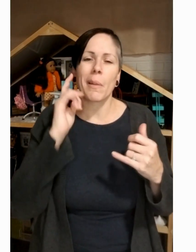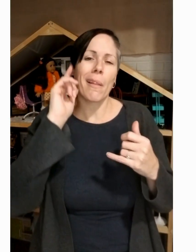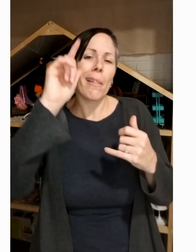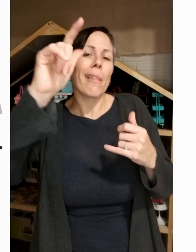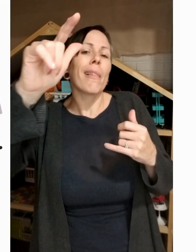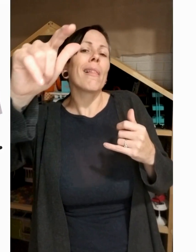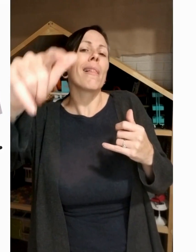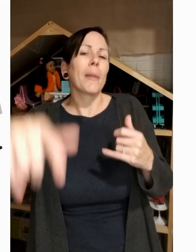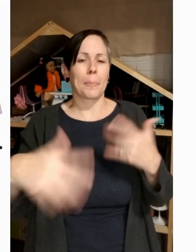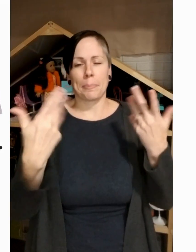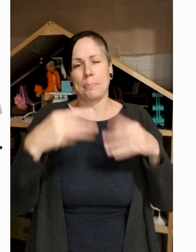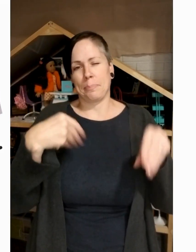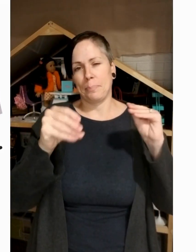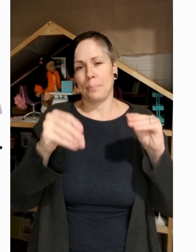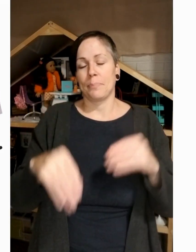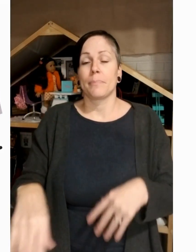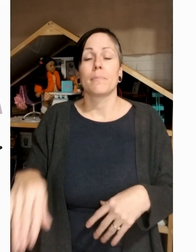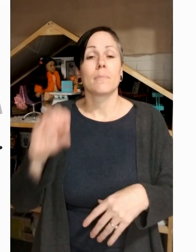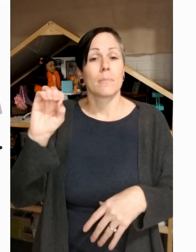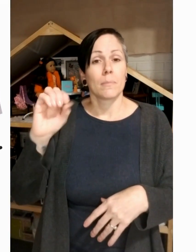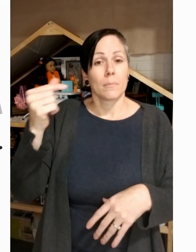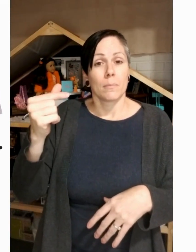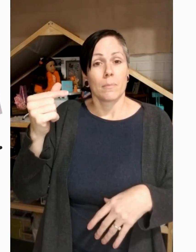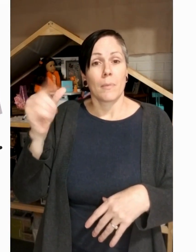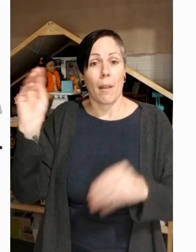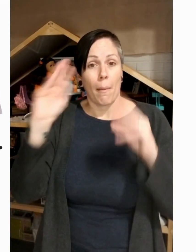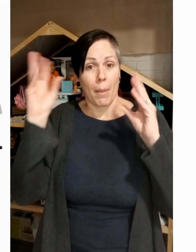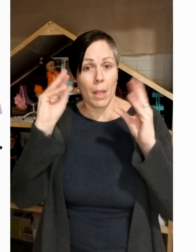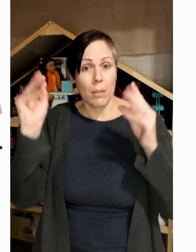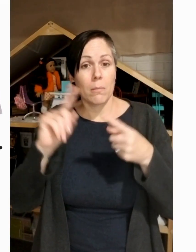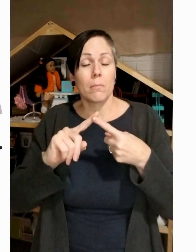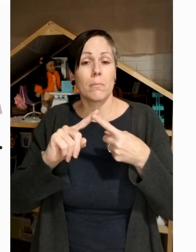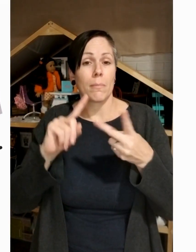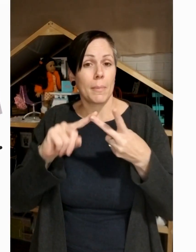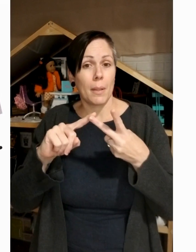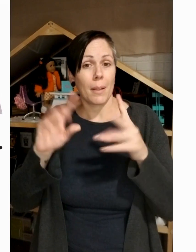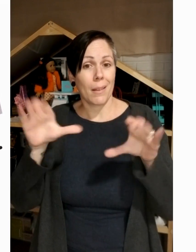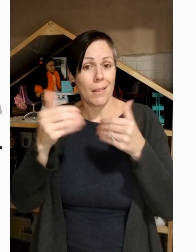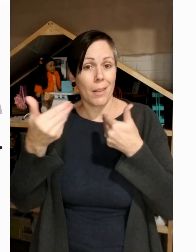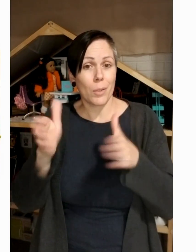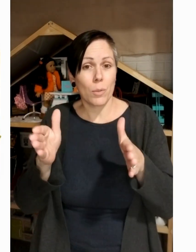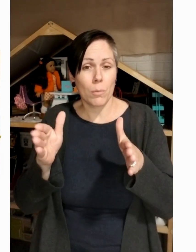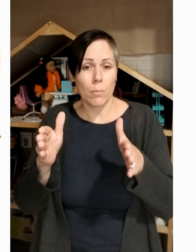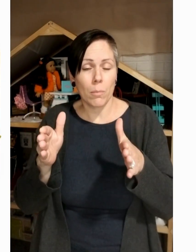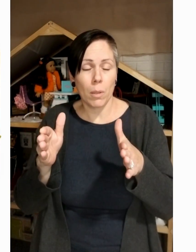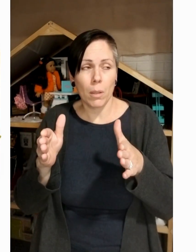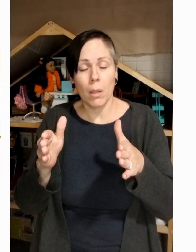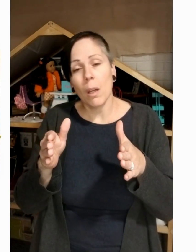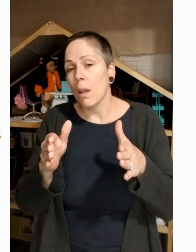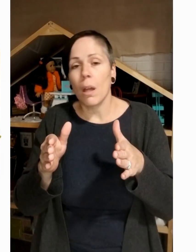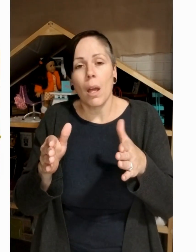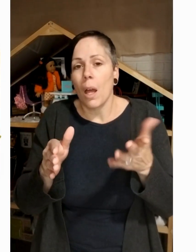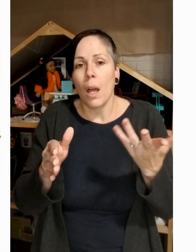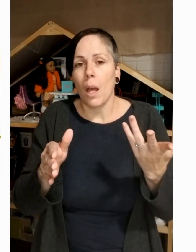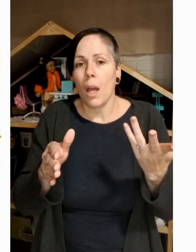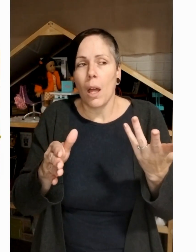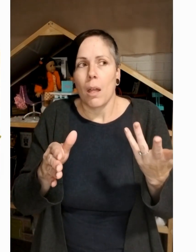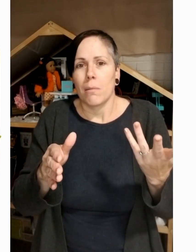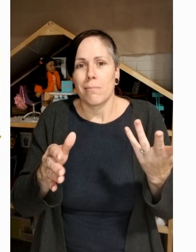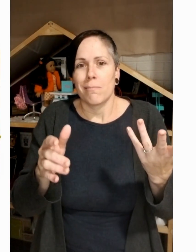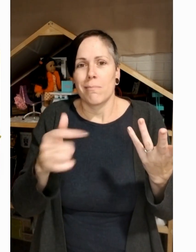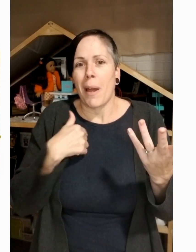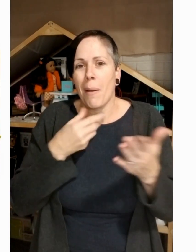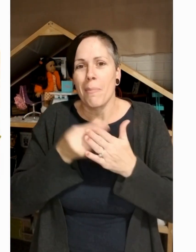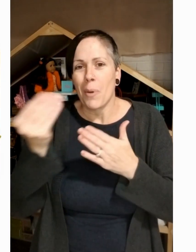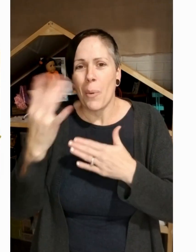see. The Our Generation ambulance and the classroom were just too good a deals to pass up.